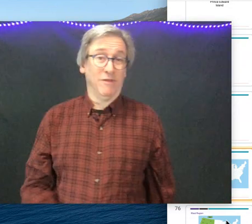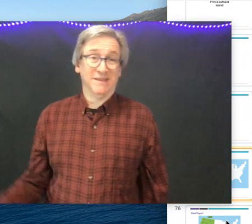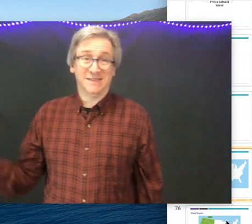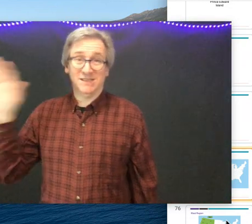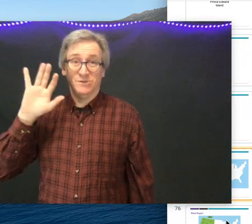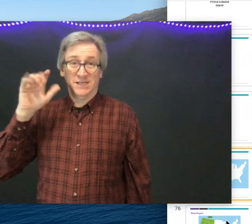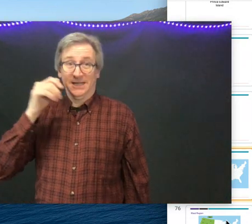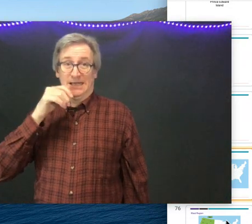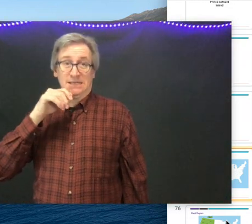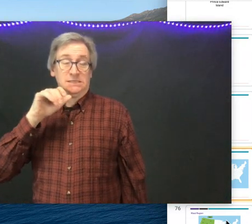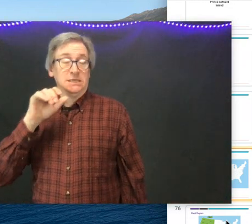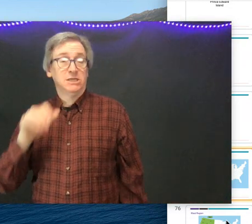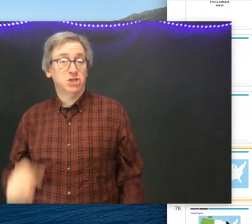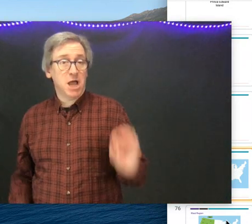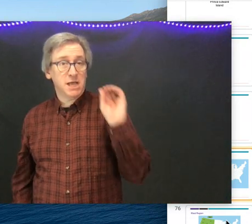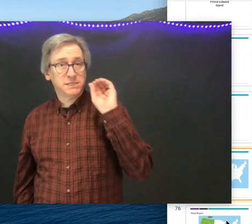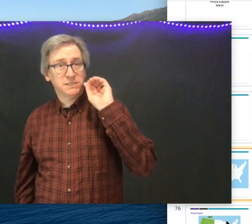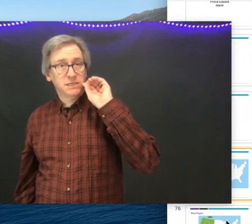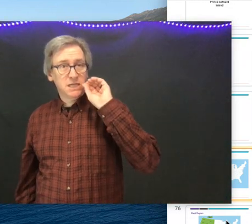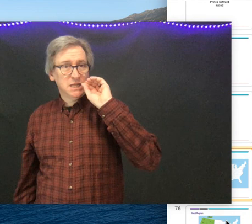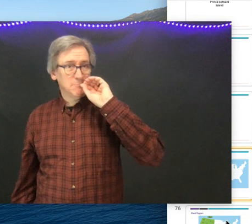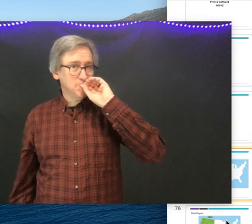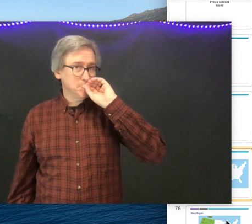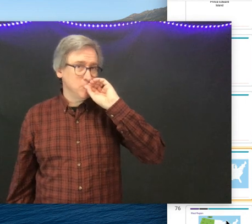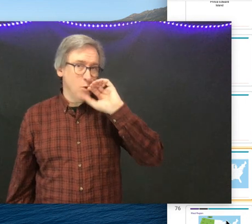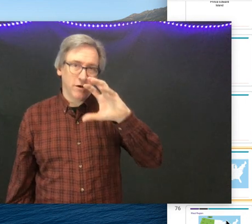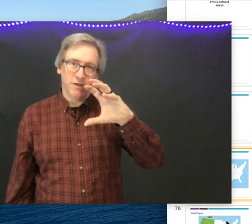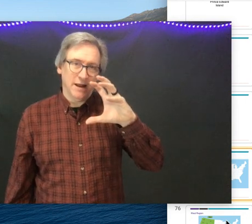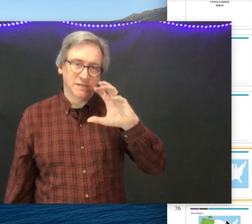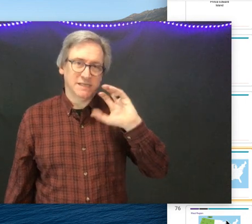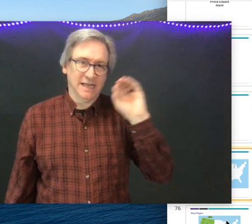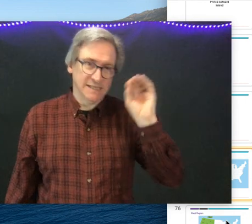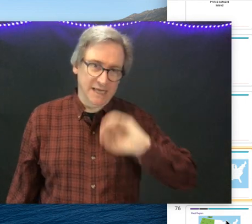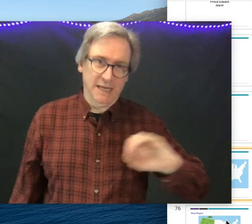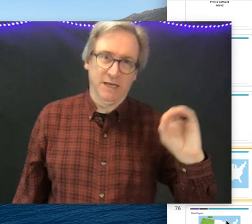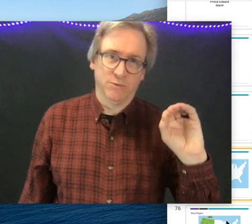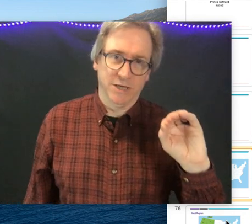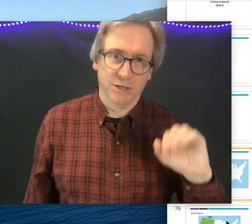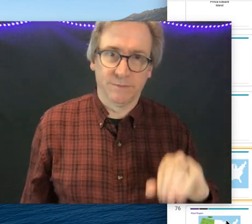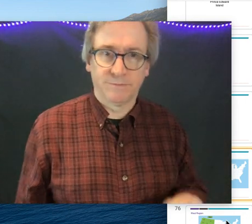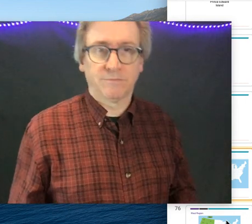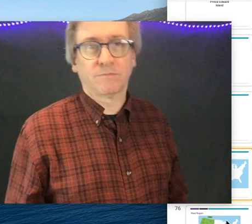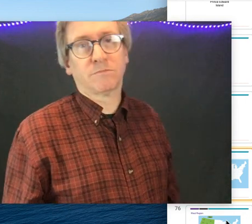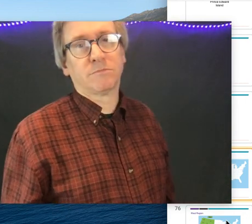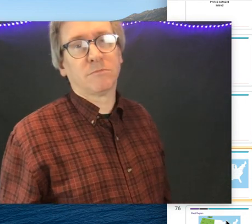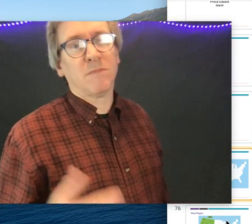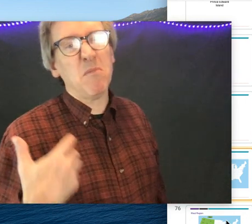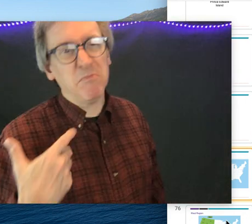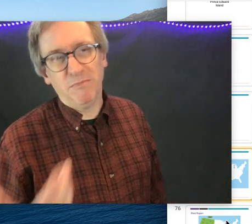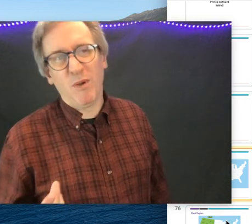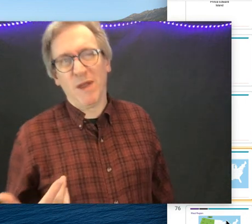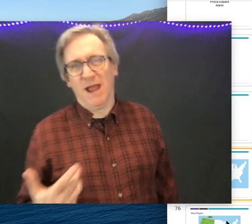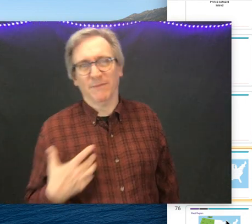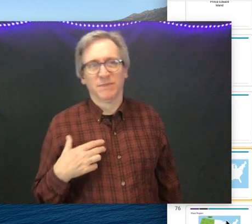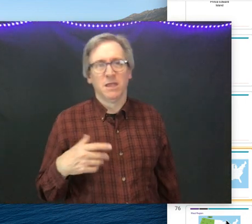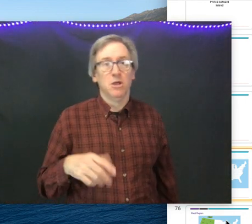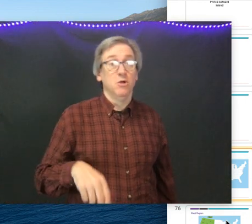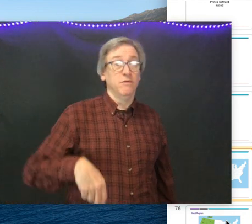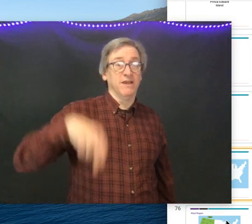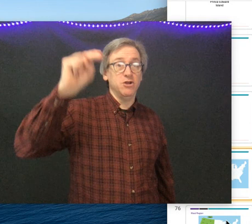now, what this is using is just what are the names of the states in each region. But why